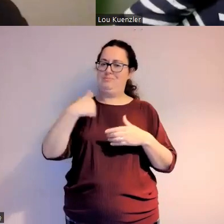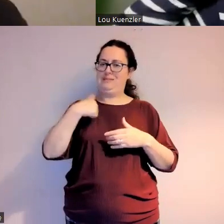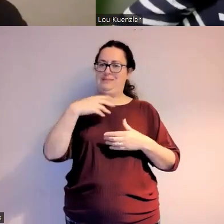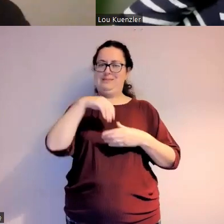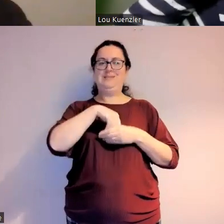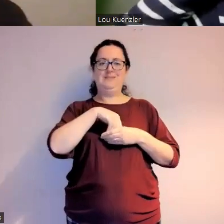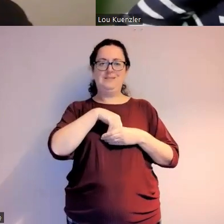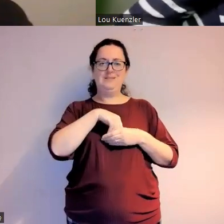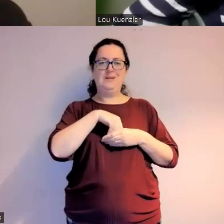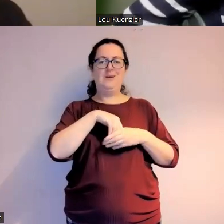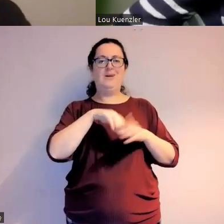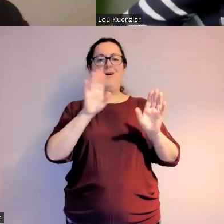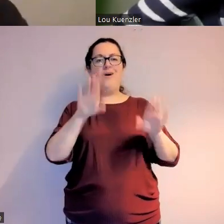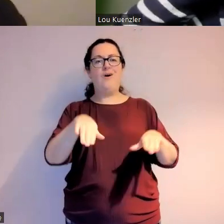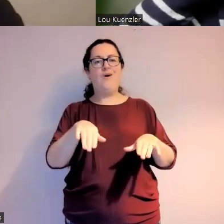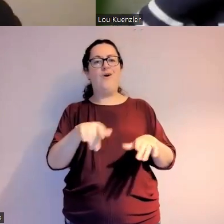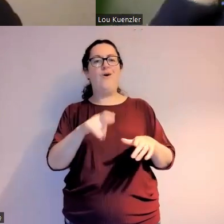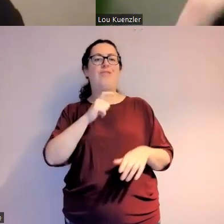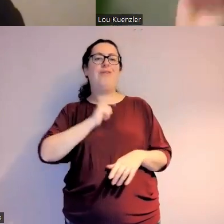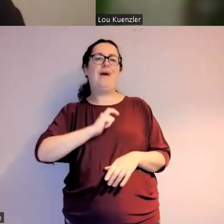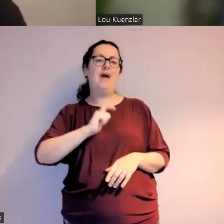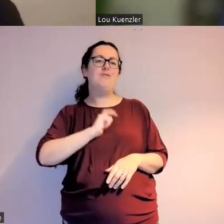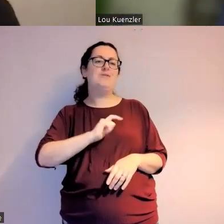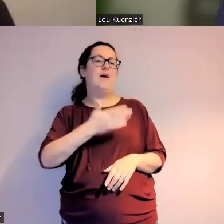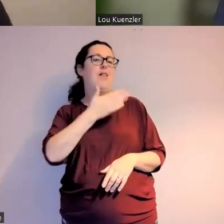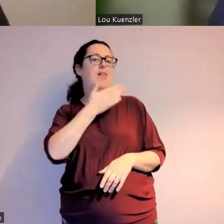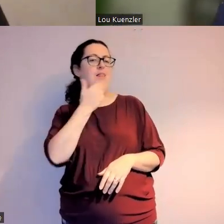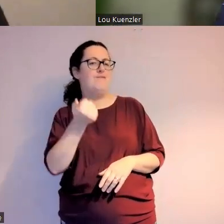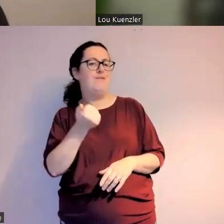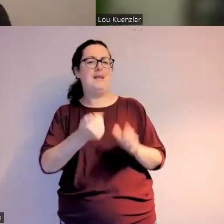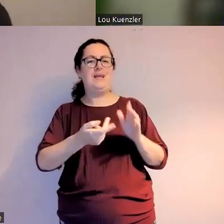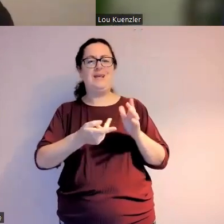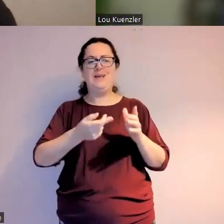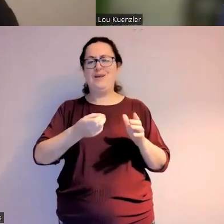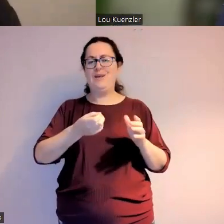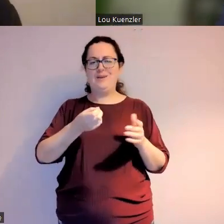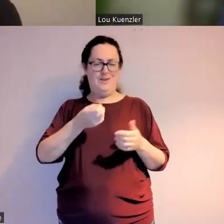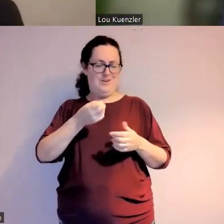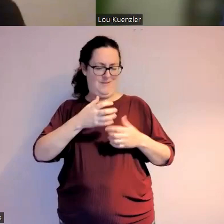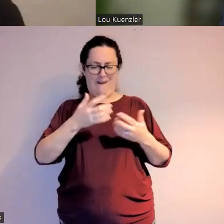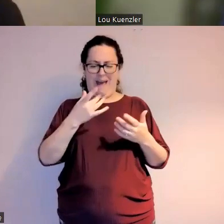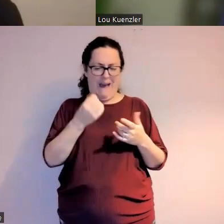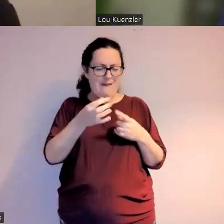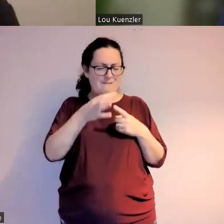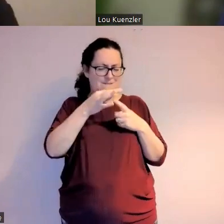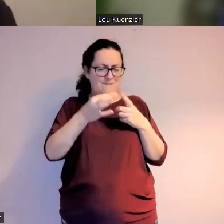will say, oh, he's such a lovely flawed character, and I'm like, I know.